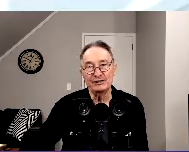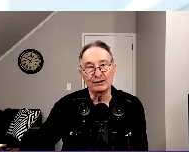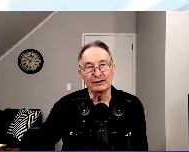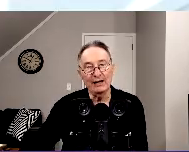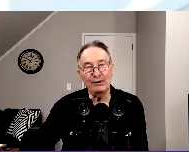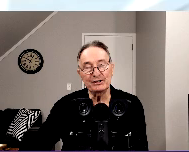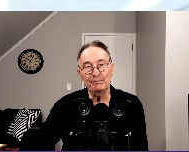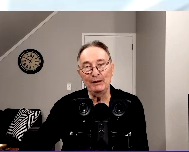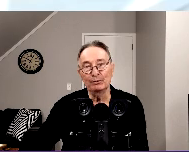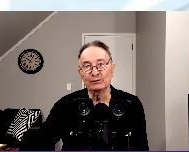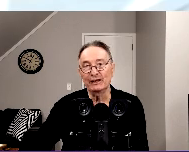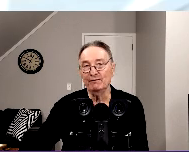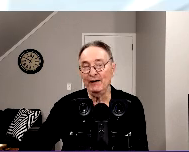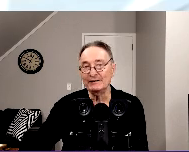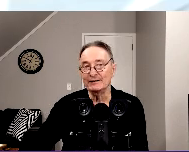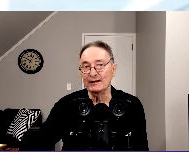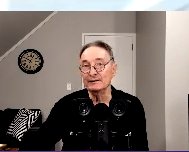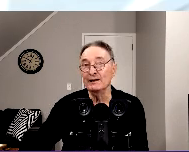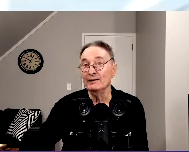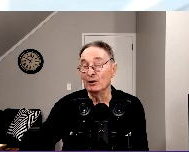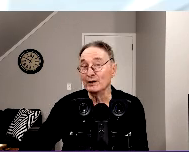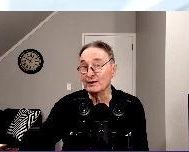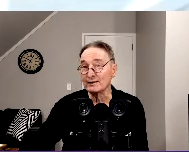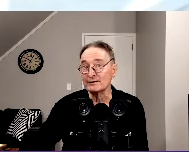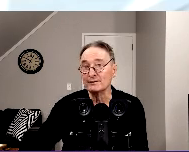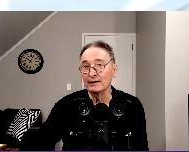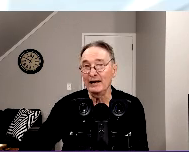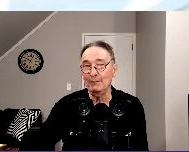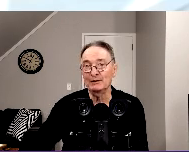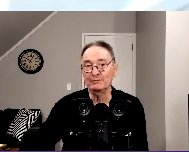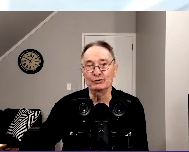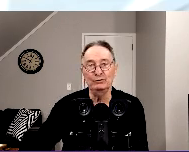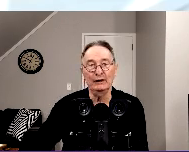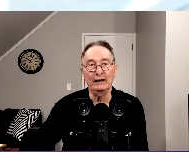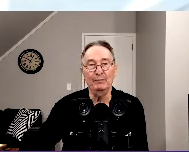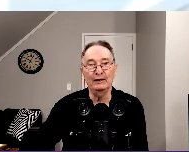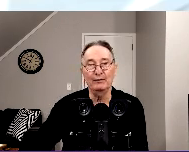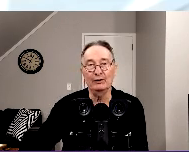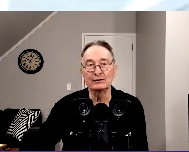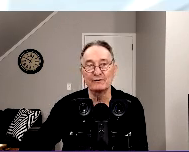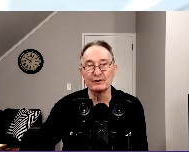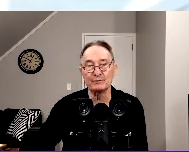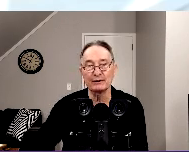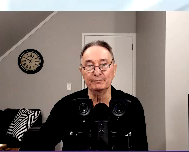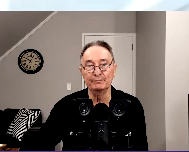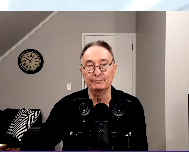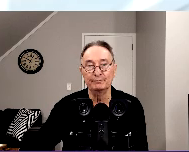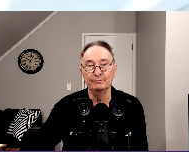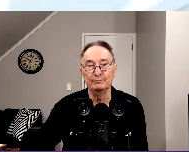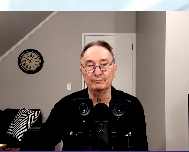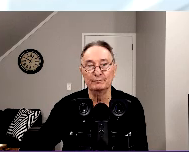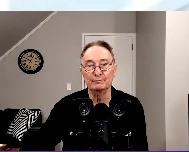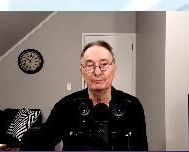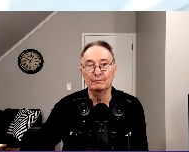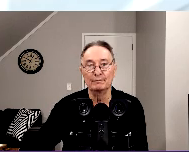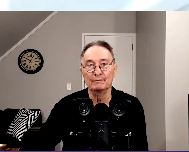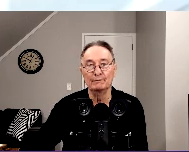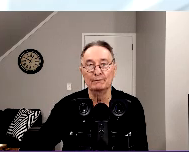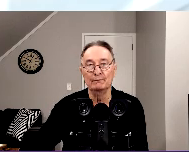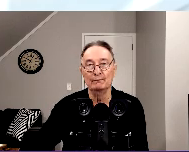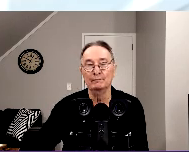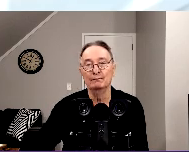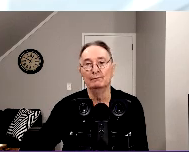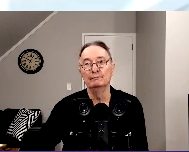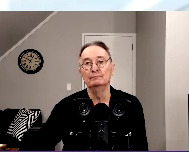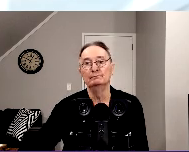And she's still encouraging people to get vaccinated, knowing this. And hat tip to Peter Rhodes for this one. Have you